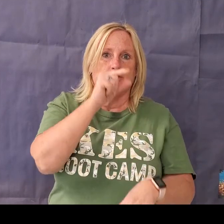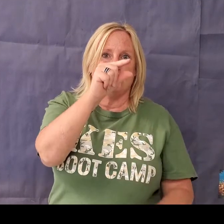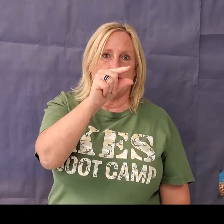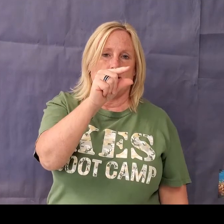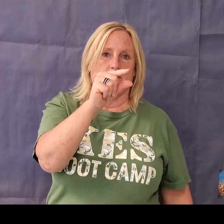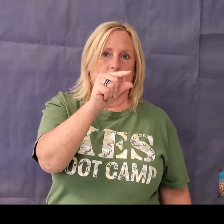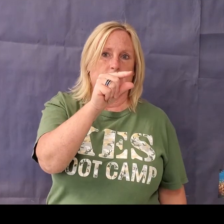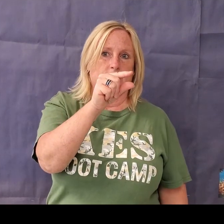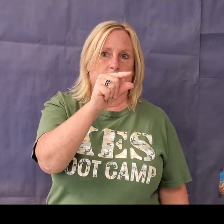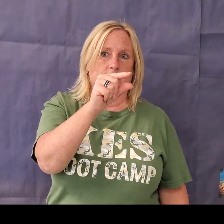G.